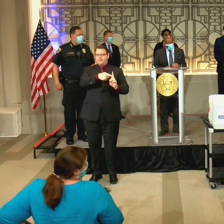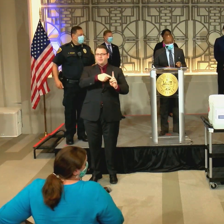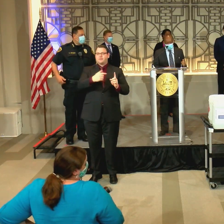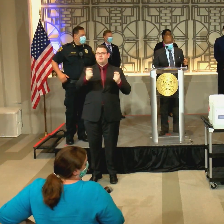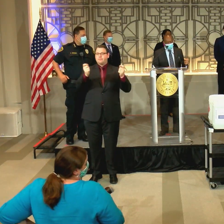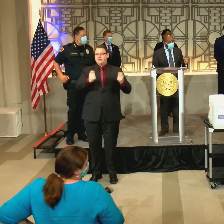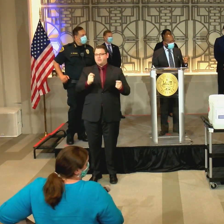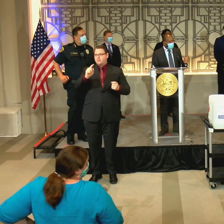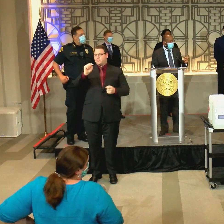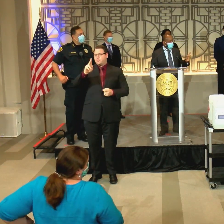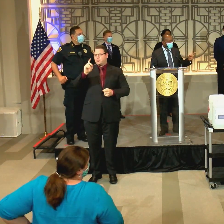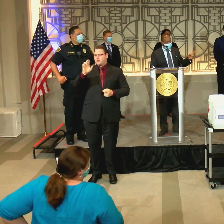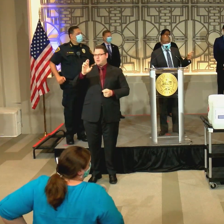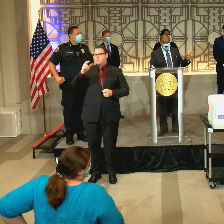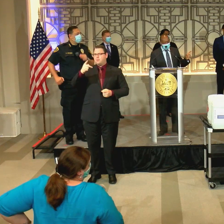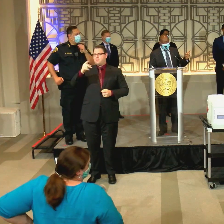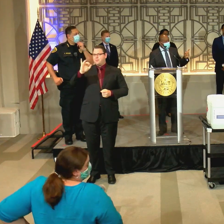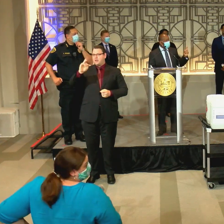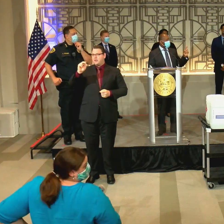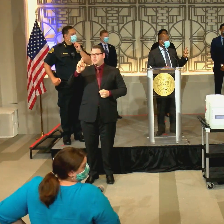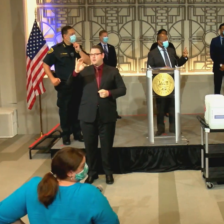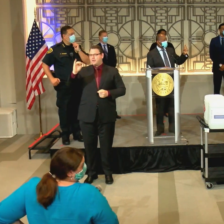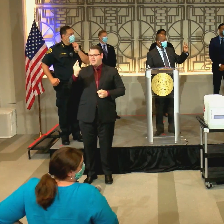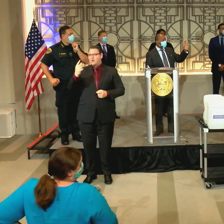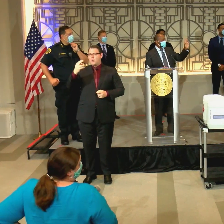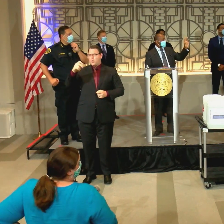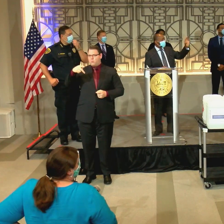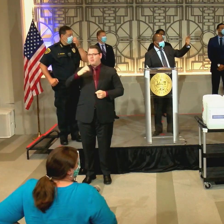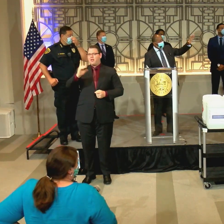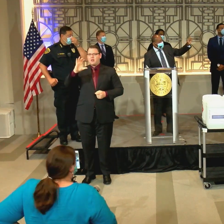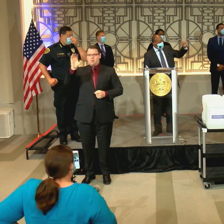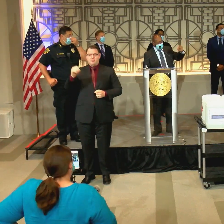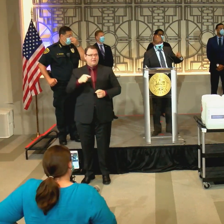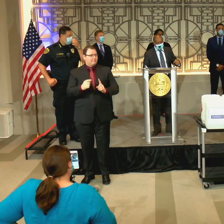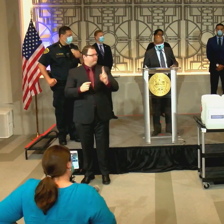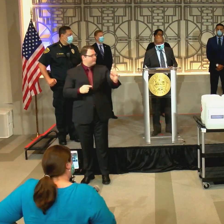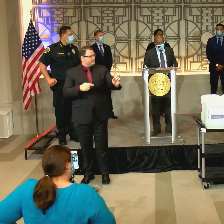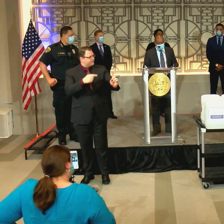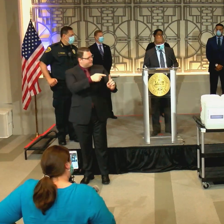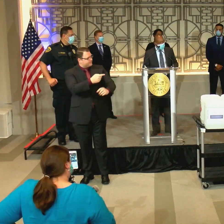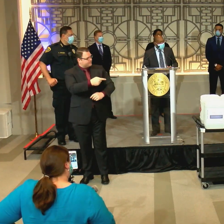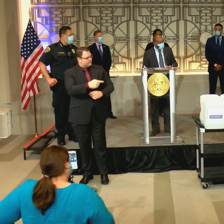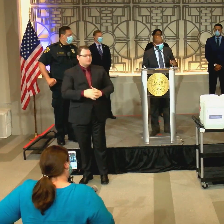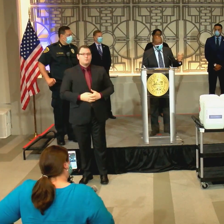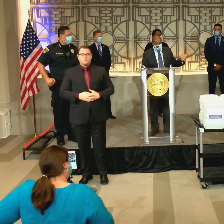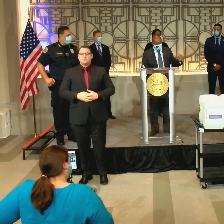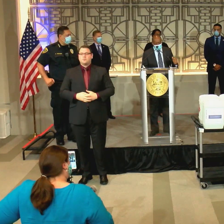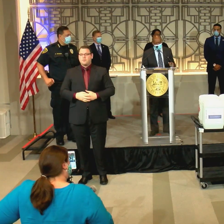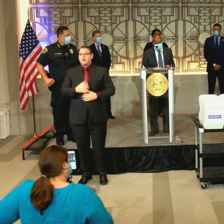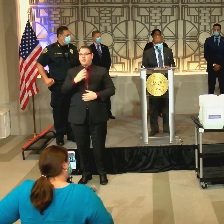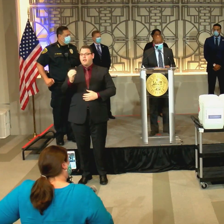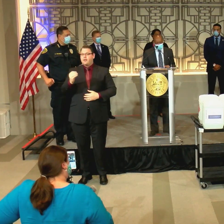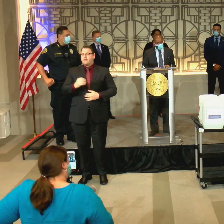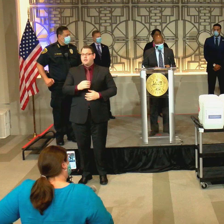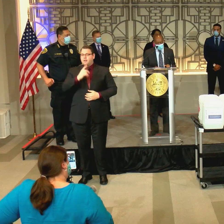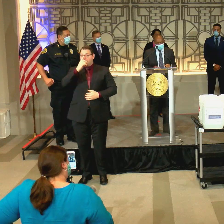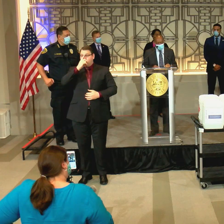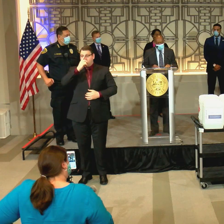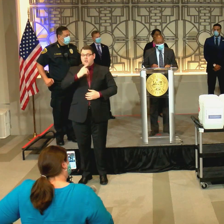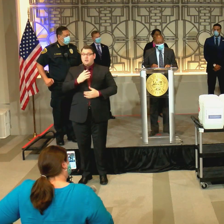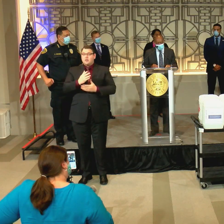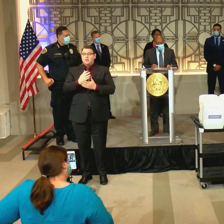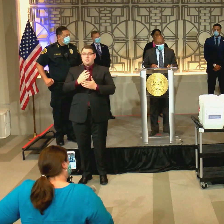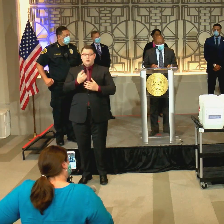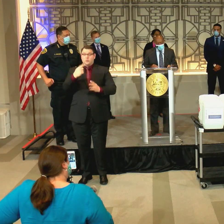Tudor, Pickering, Holt and Company. Byron, where are you? Thank you as well. And representatives